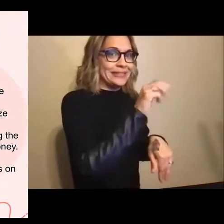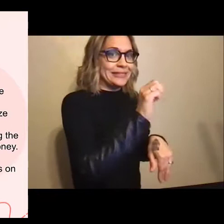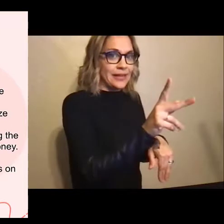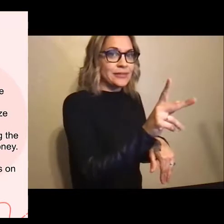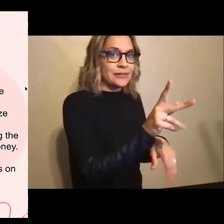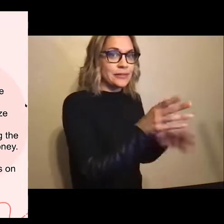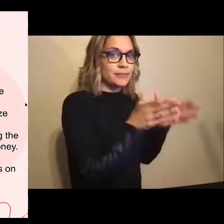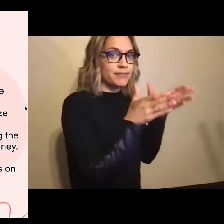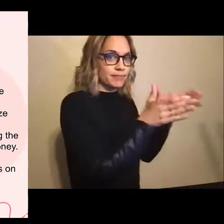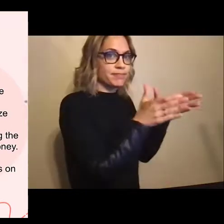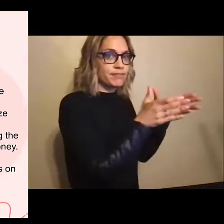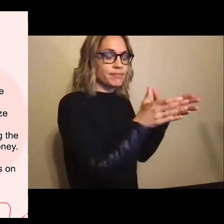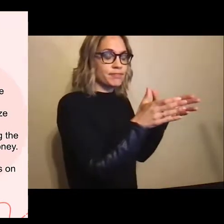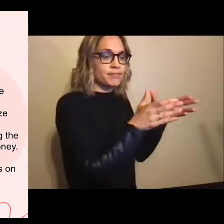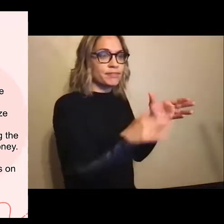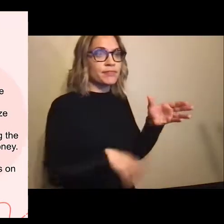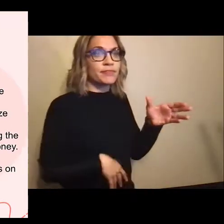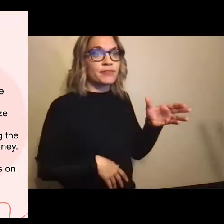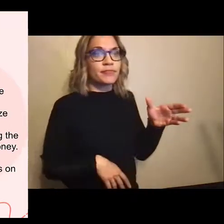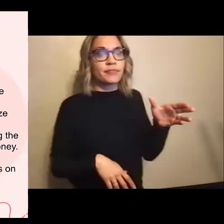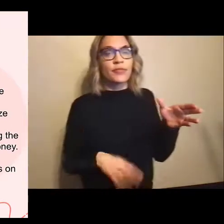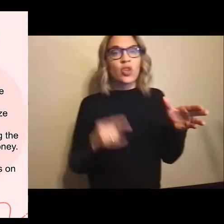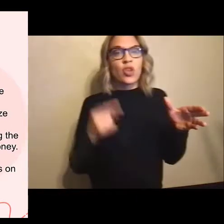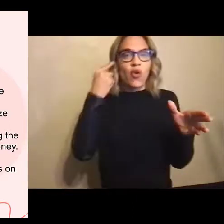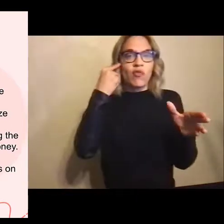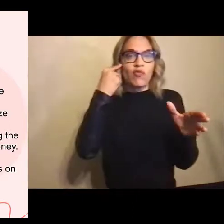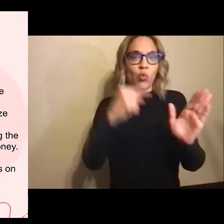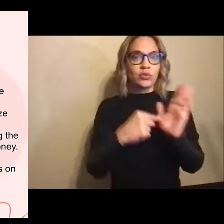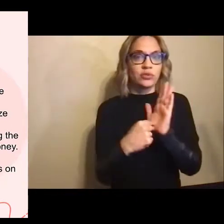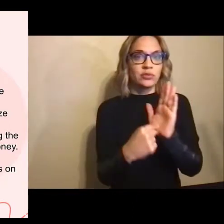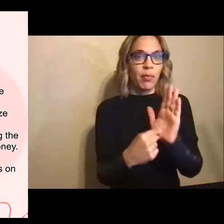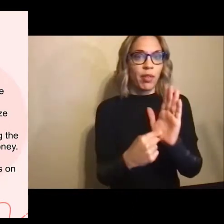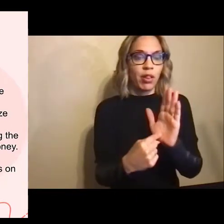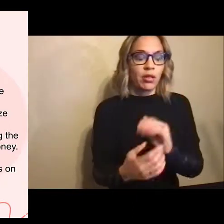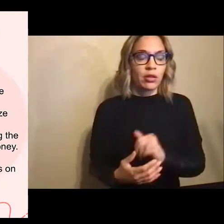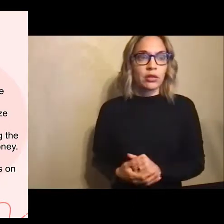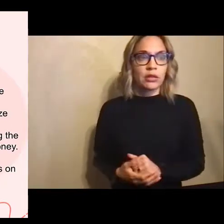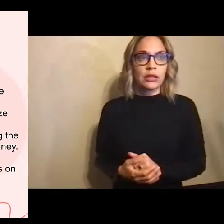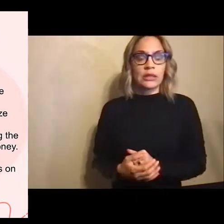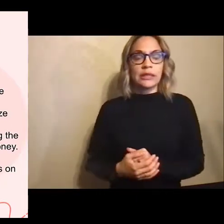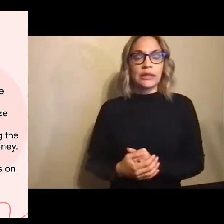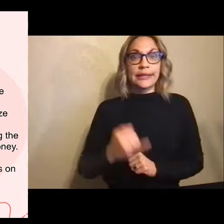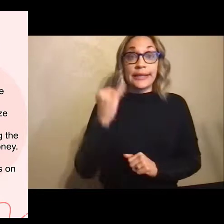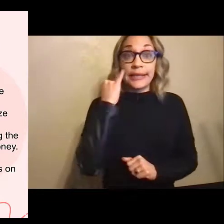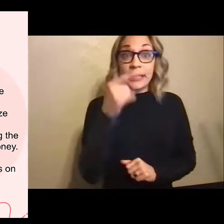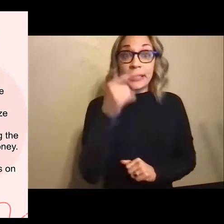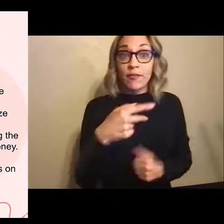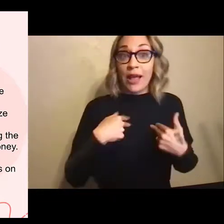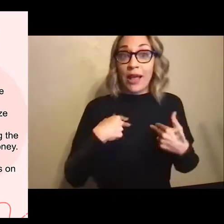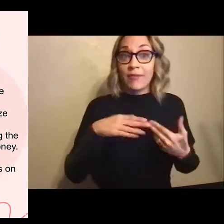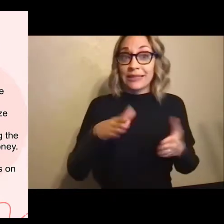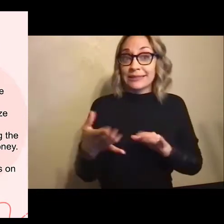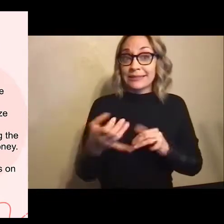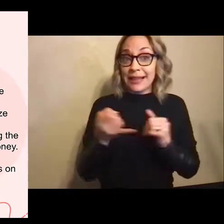Establish a certain time frame to focus on a specific task. So for example,